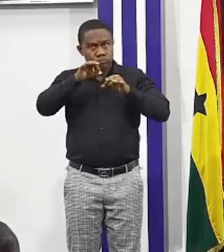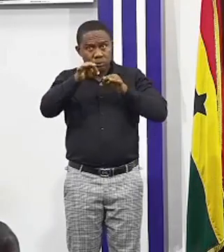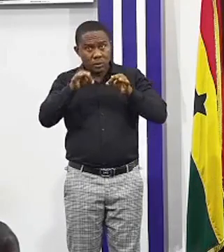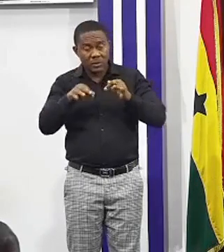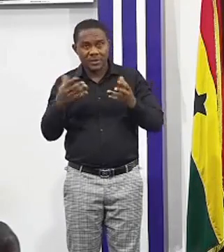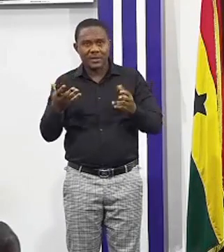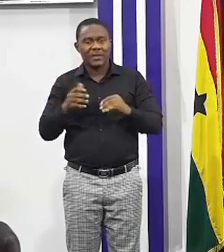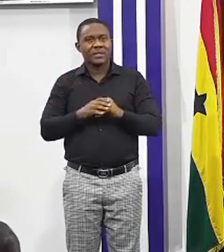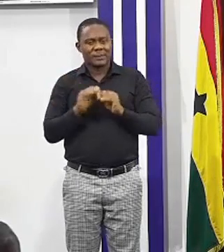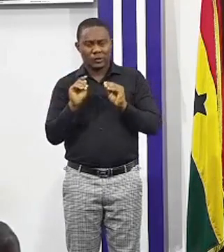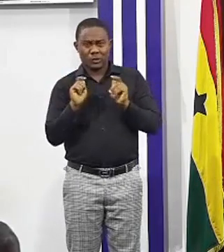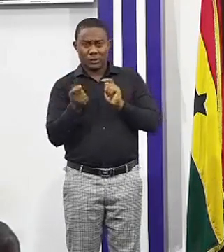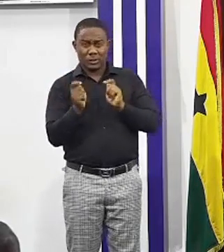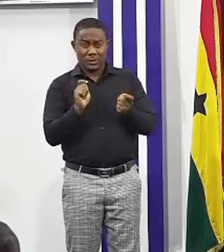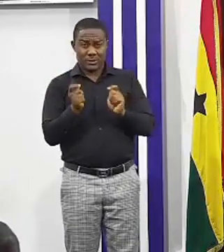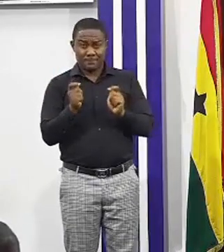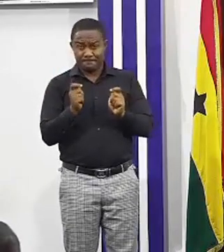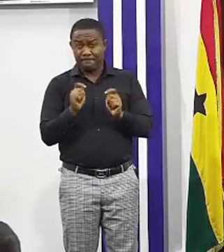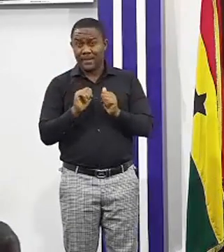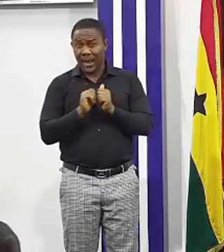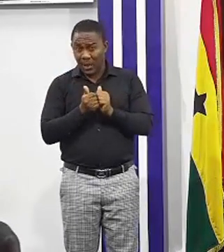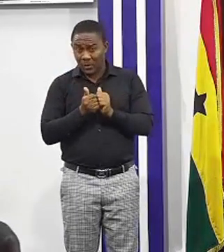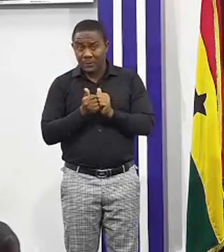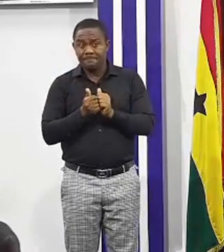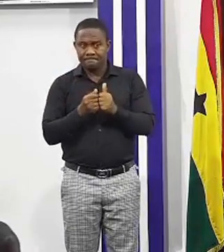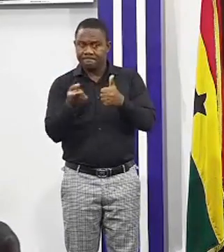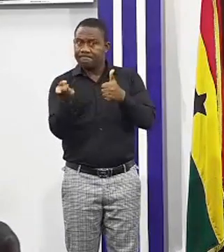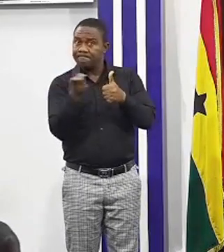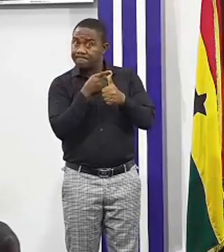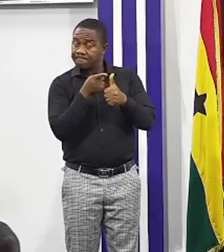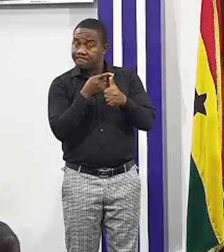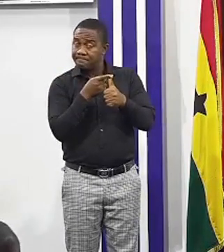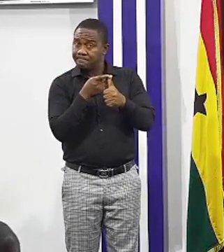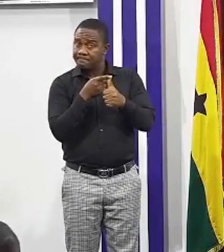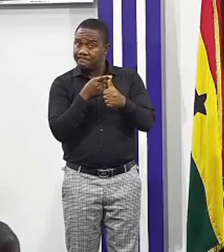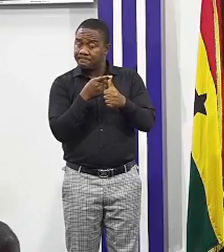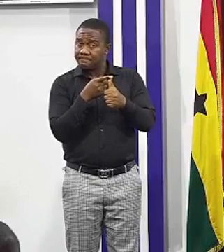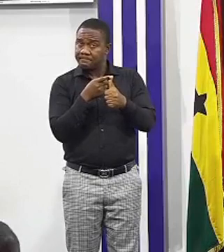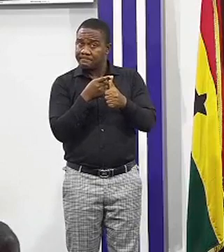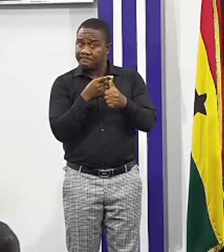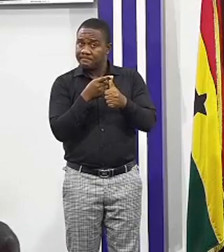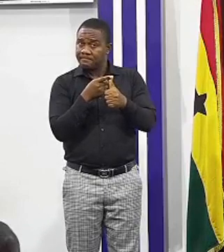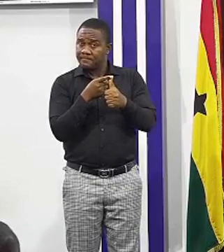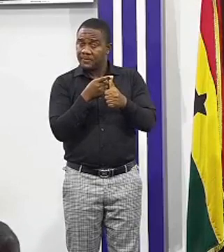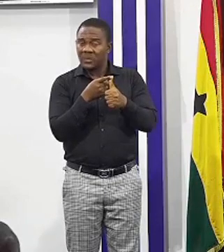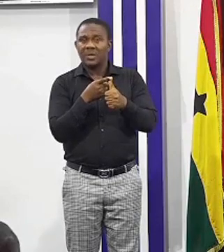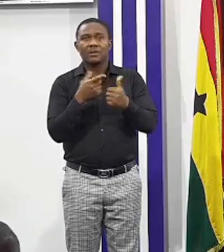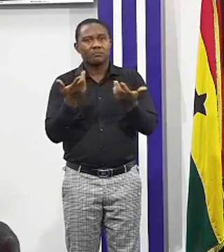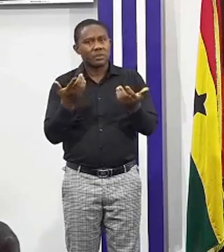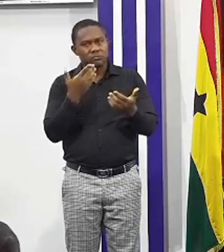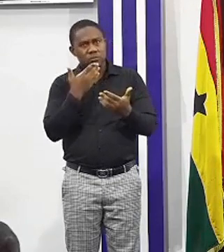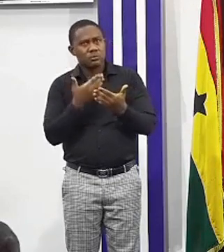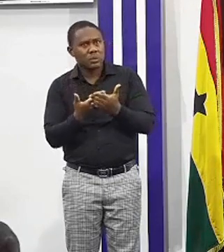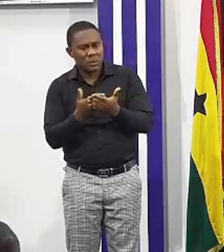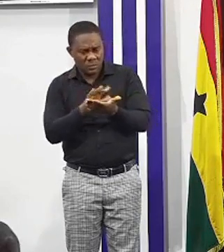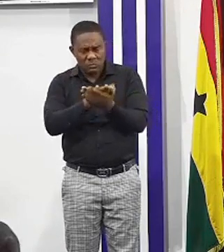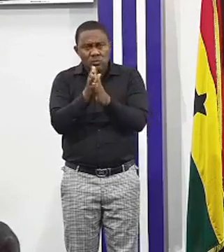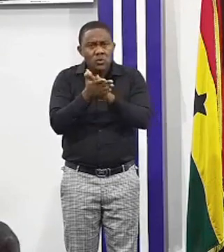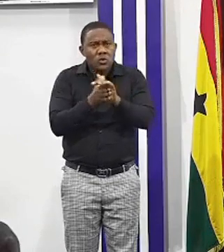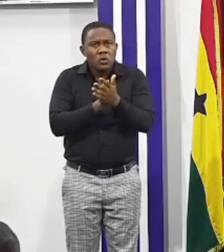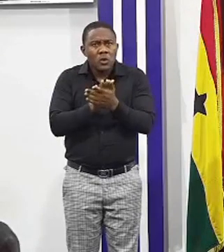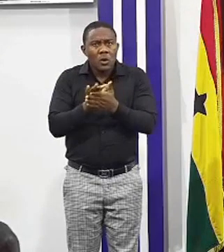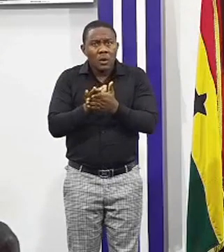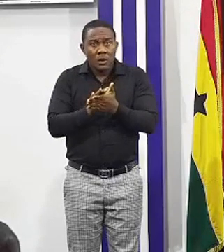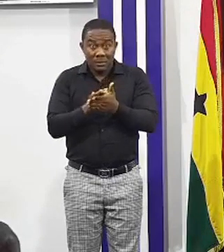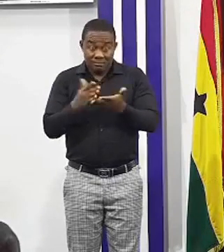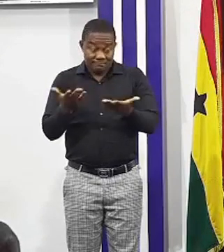or adjusting Ghana's response as follows. Number one, the preventive etiquette, which we have been teaching